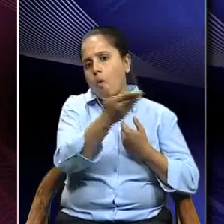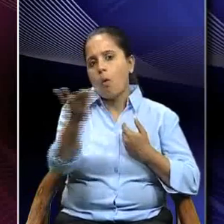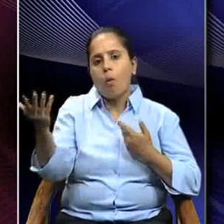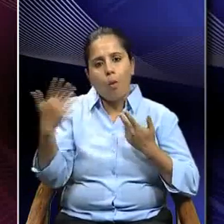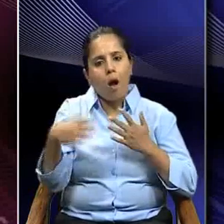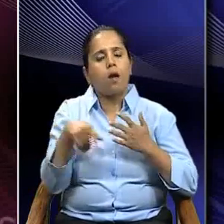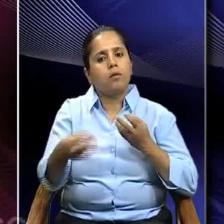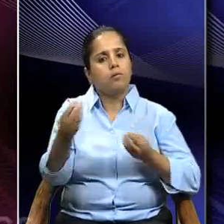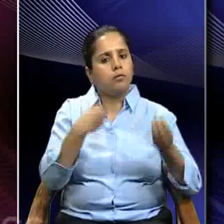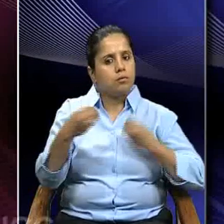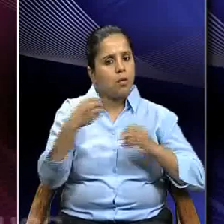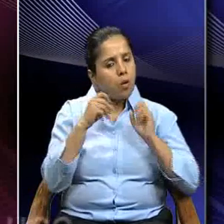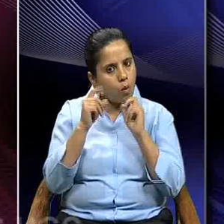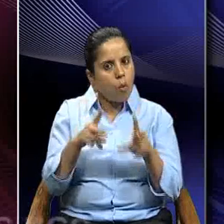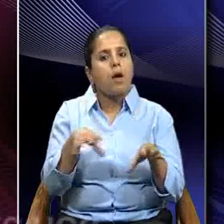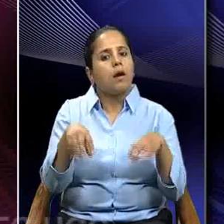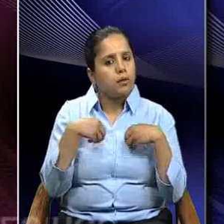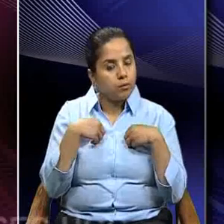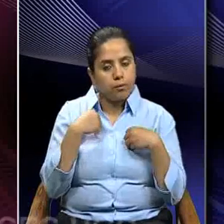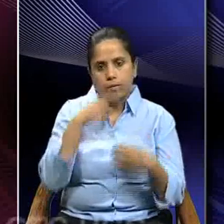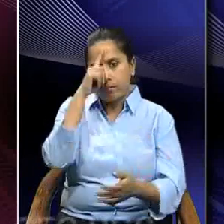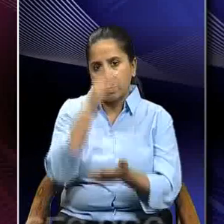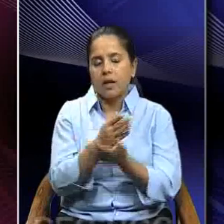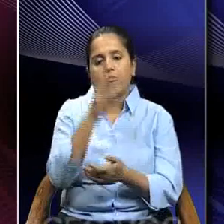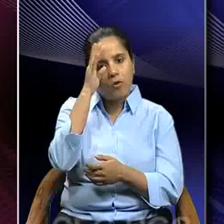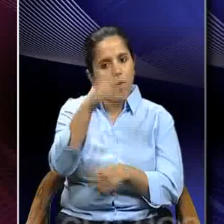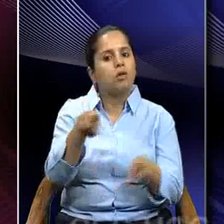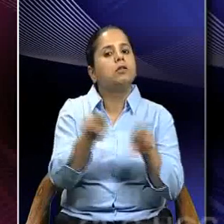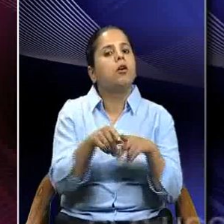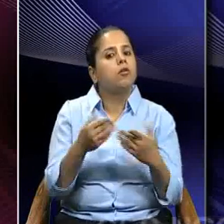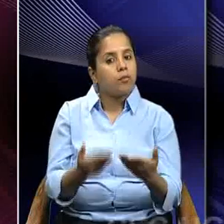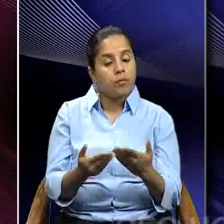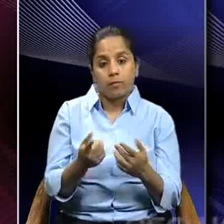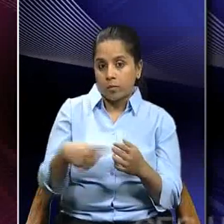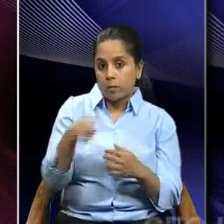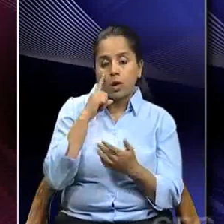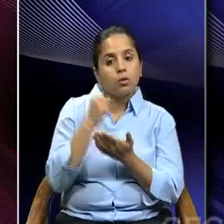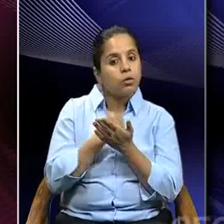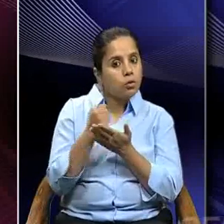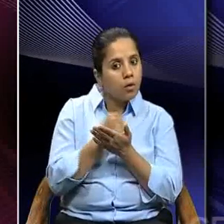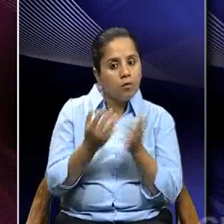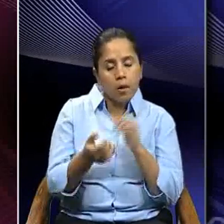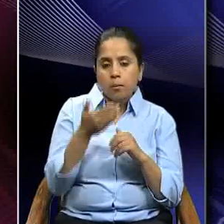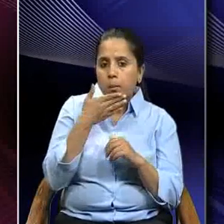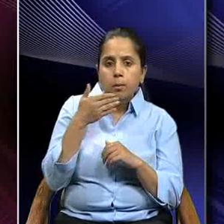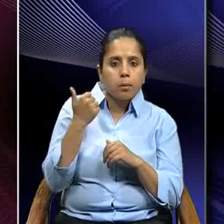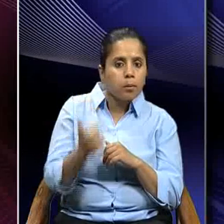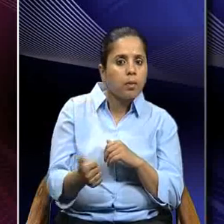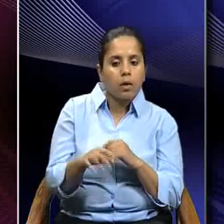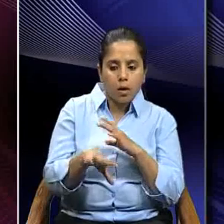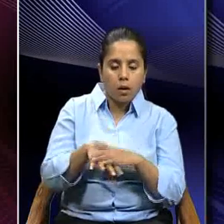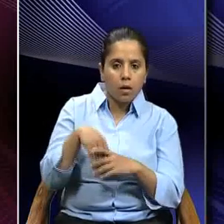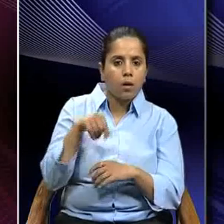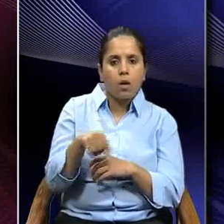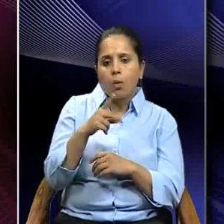dimension. So we believe into this kind of philosophy where we are trying to find the best out of each and